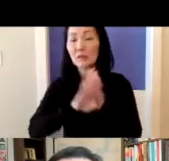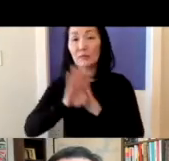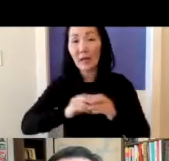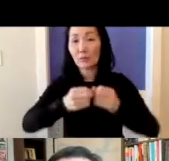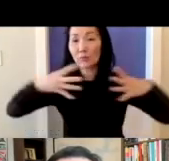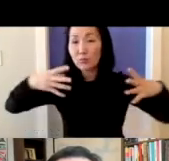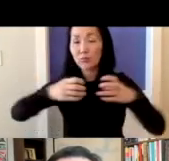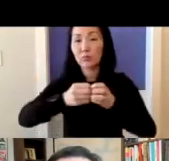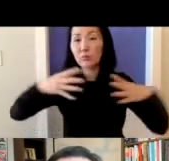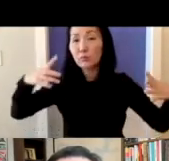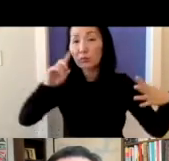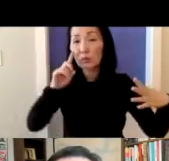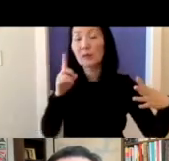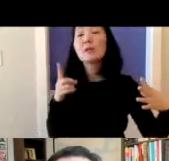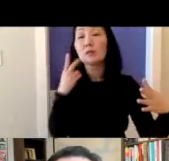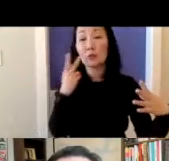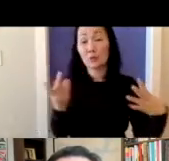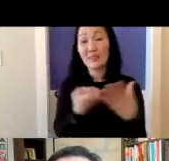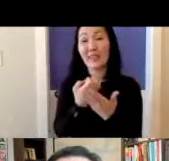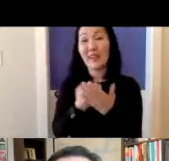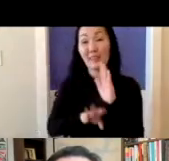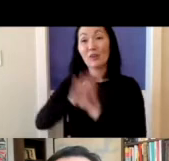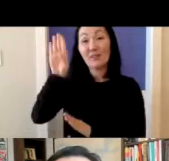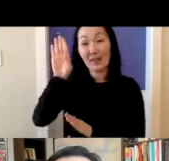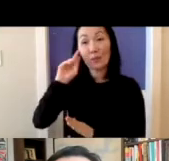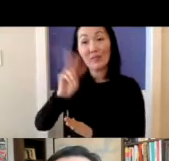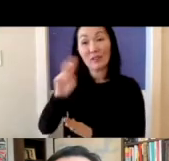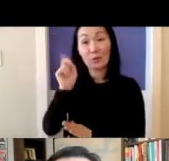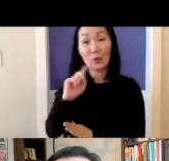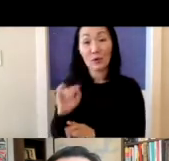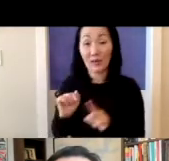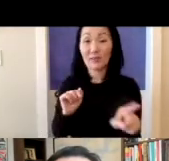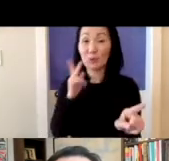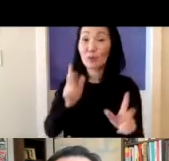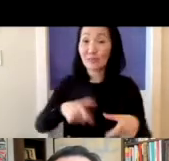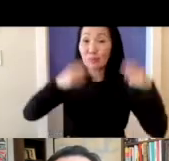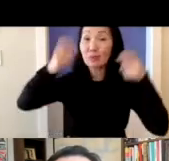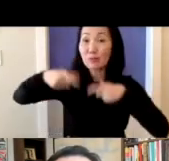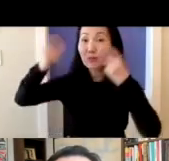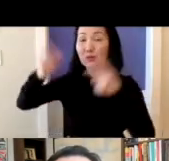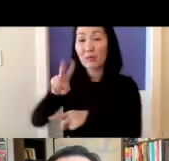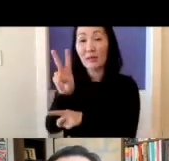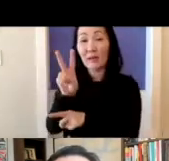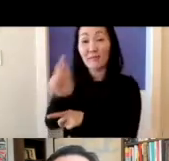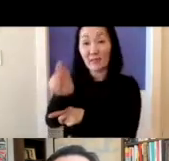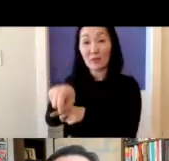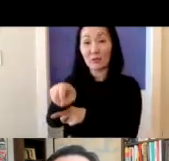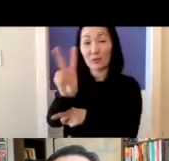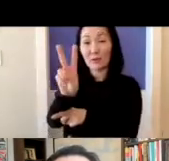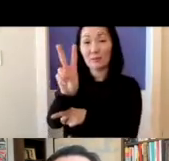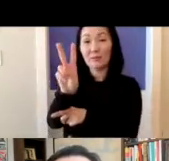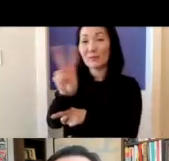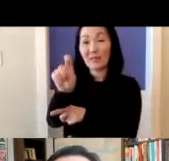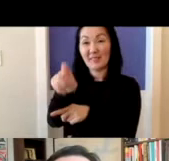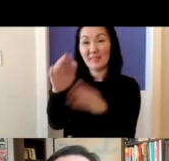and economic development in Vancouver has looked like, largely within the kind of downtown core. This is perhaps the image that has